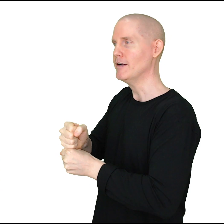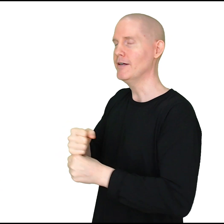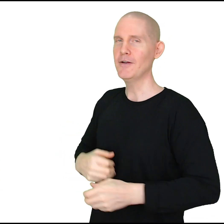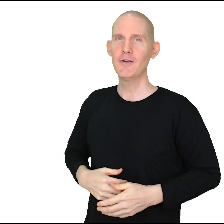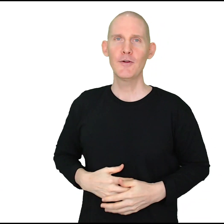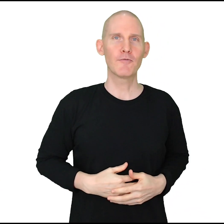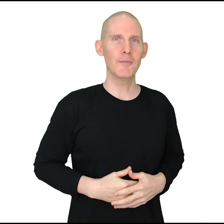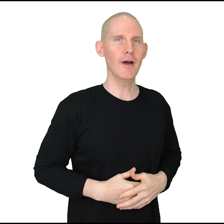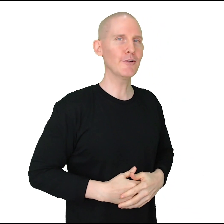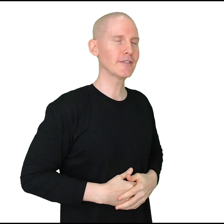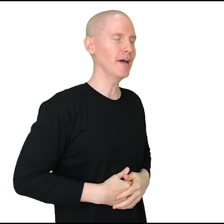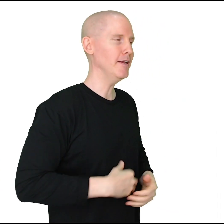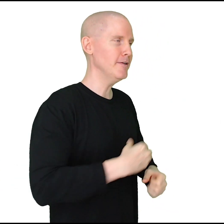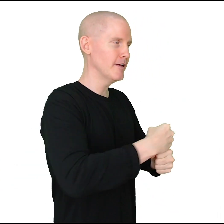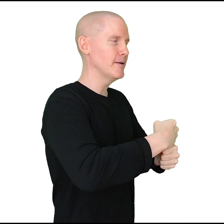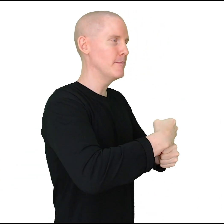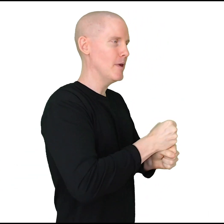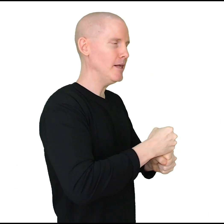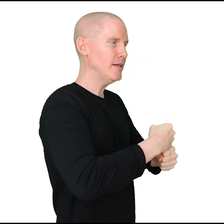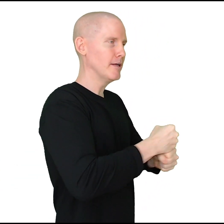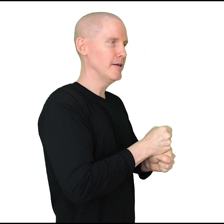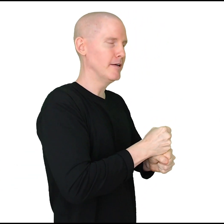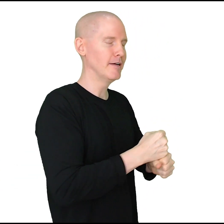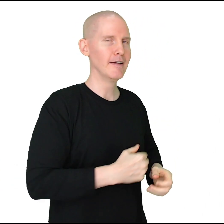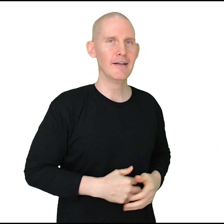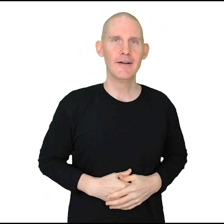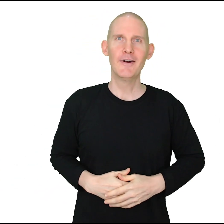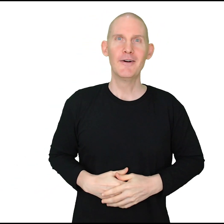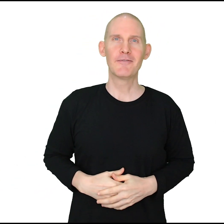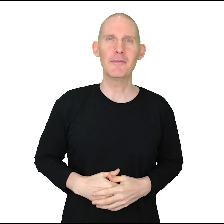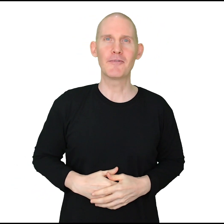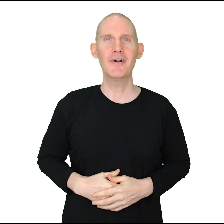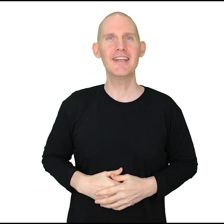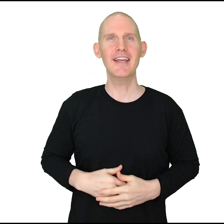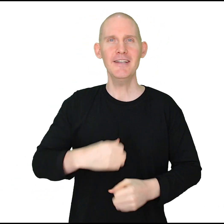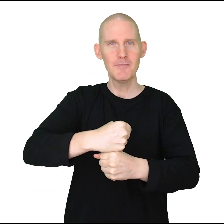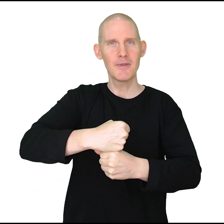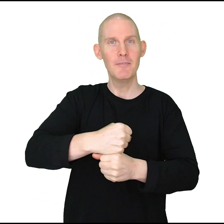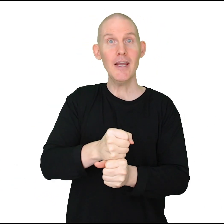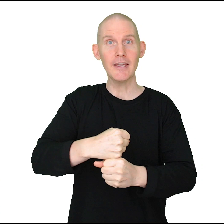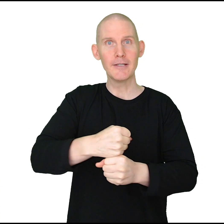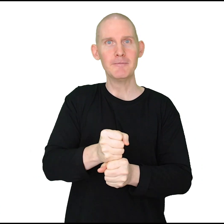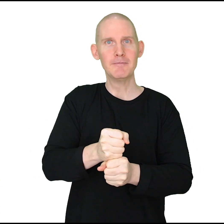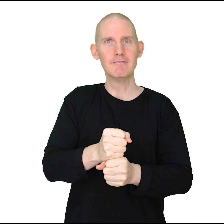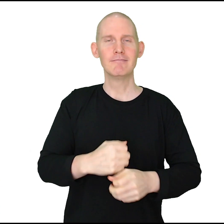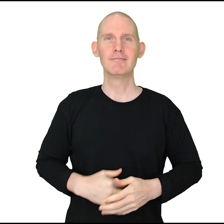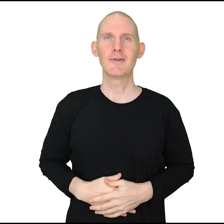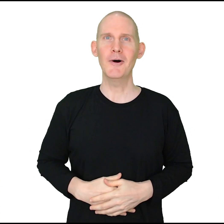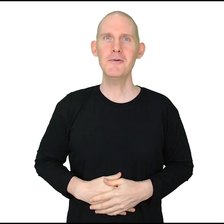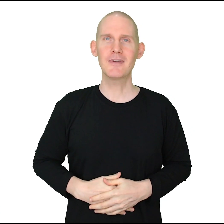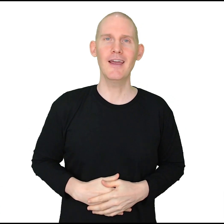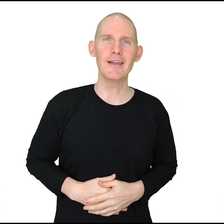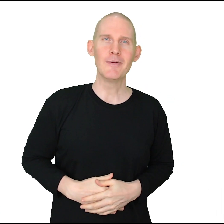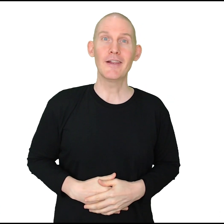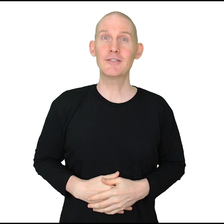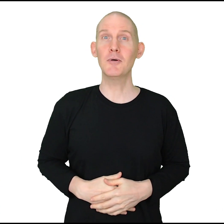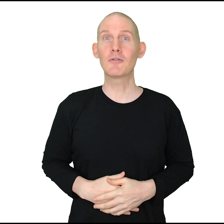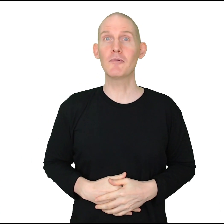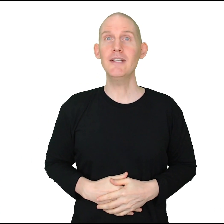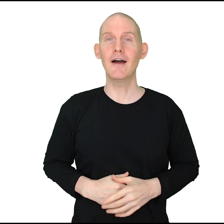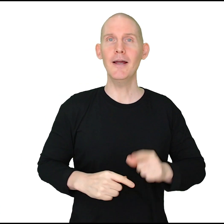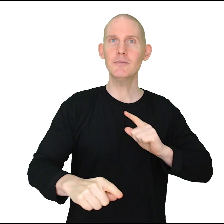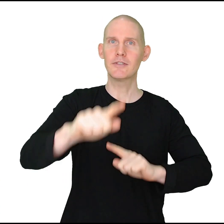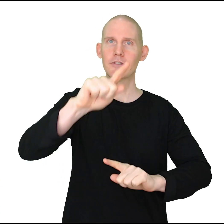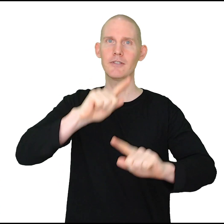make. From the other side, make. From the front again, make. Okay, let's do it